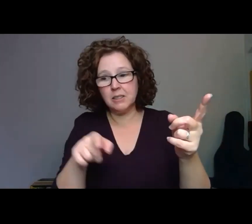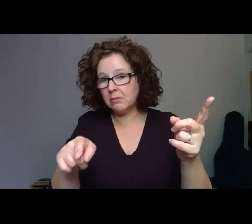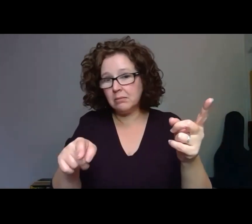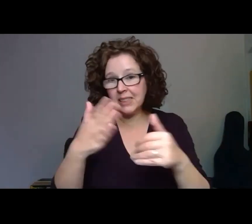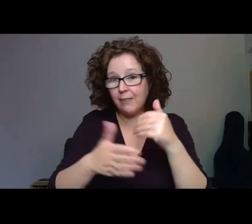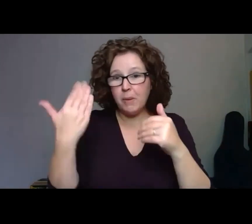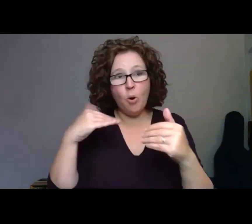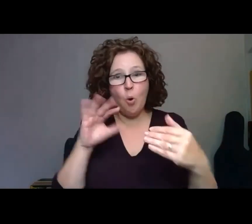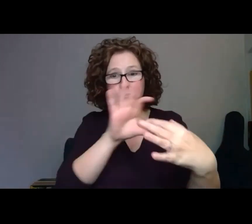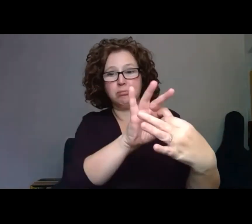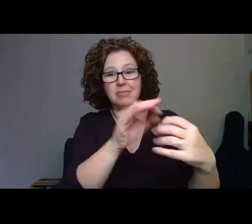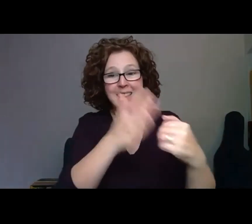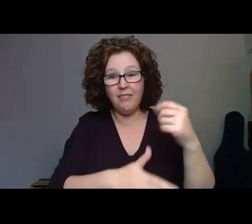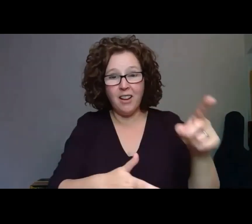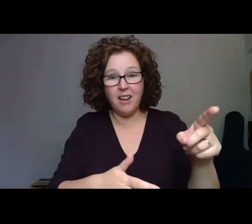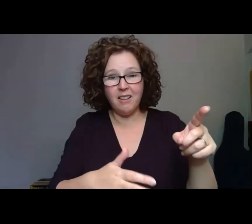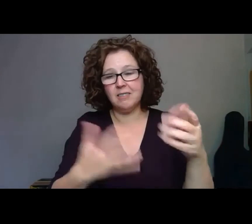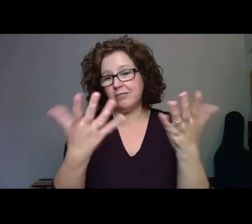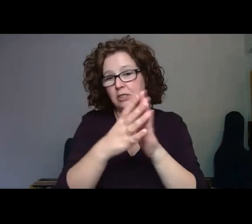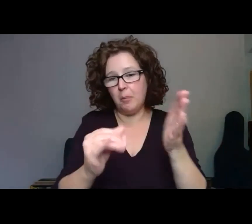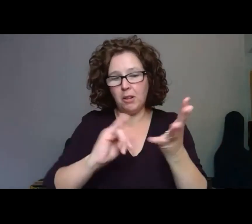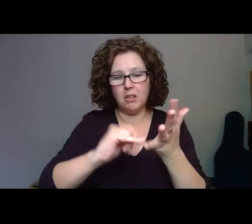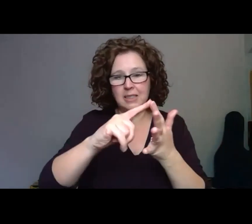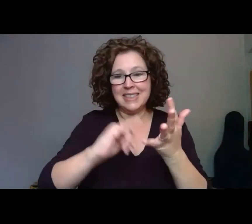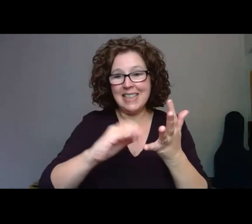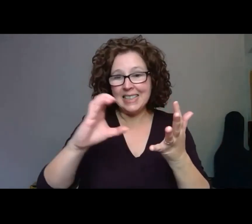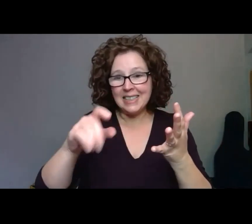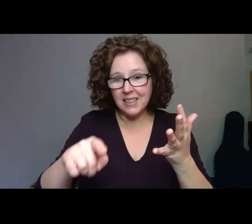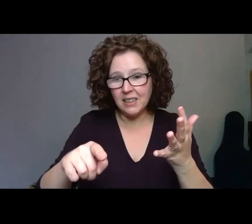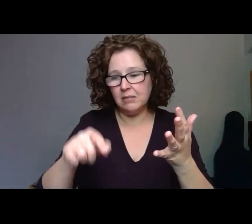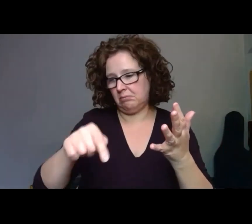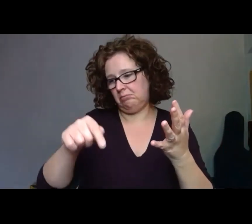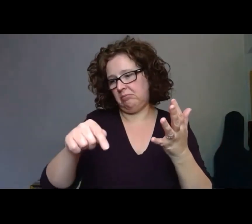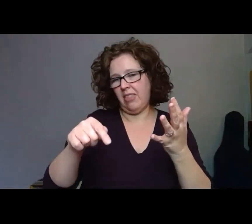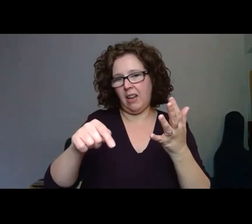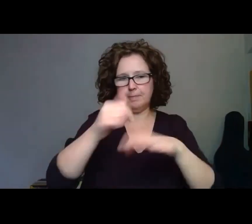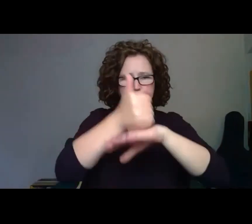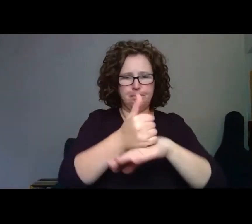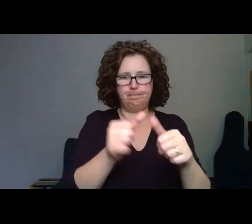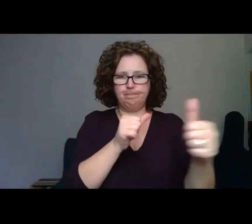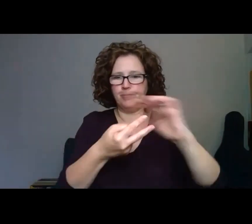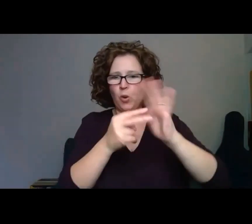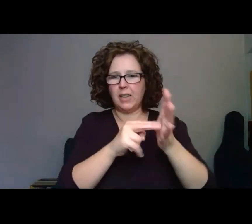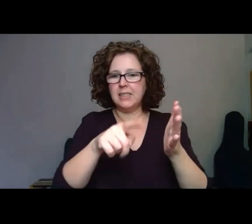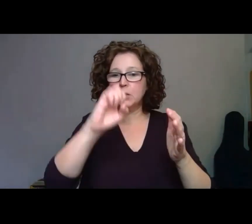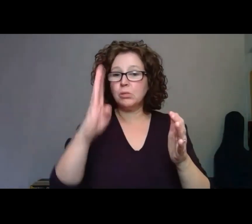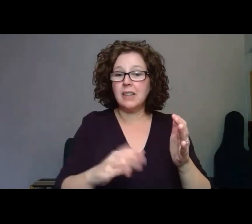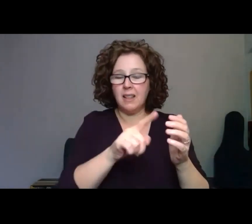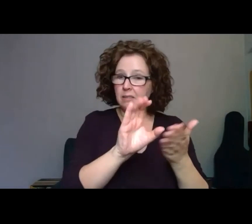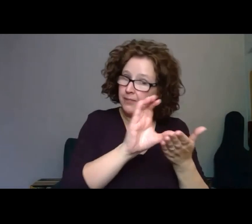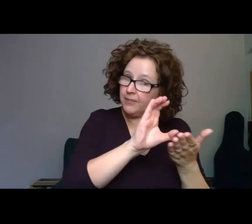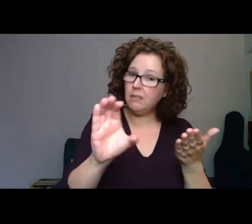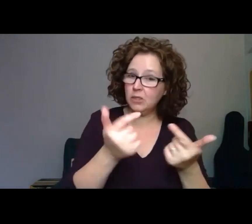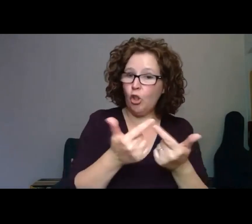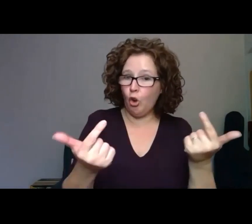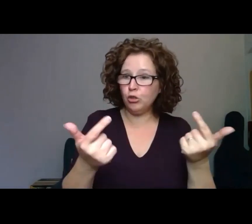reach, such as SESC, for example, which is an institution in Brazil that funds a lot of